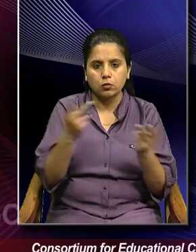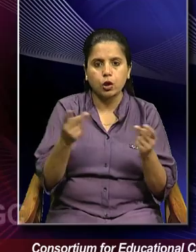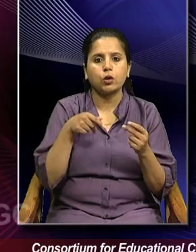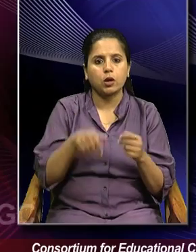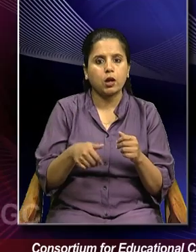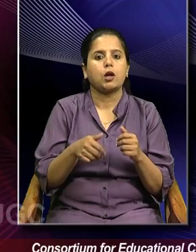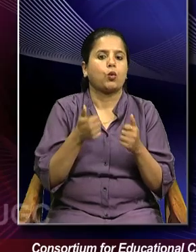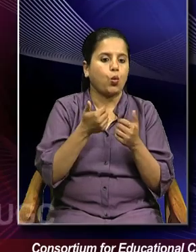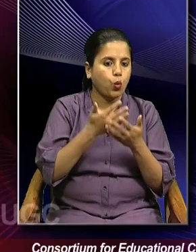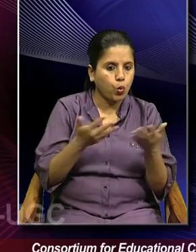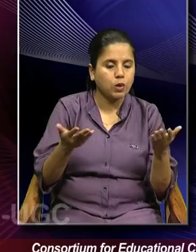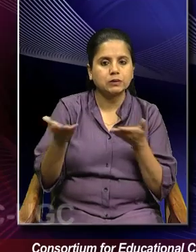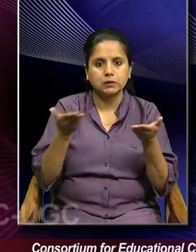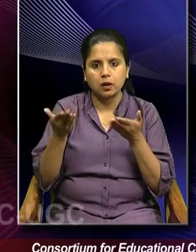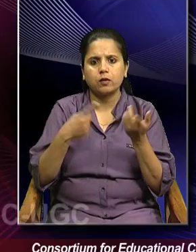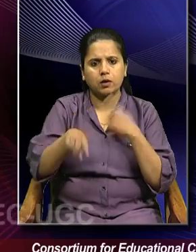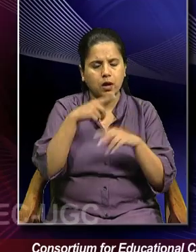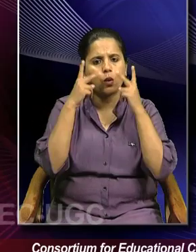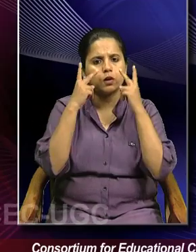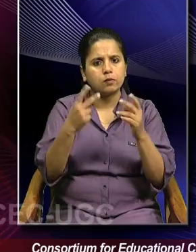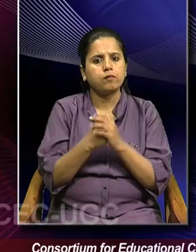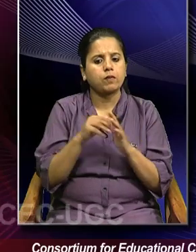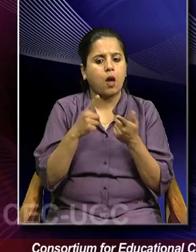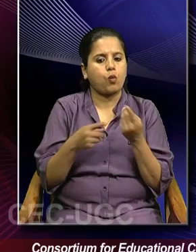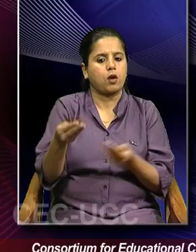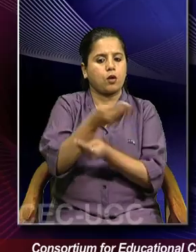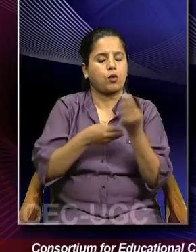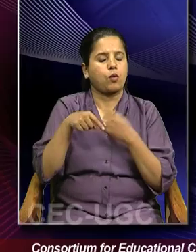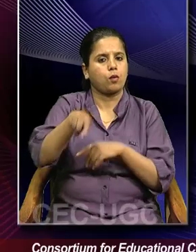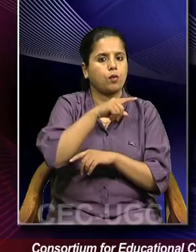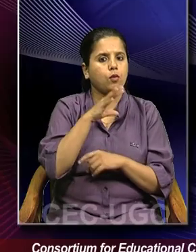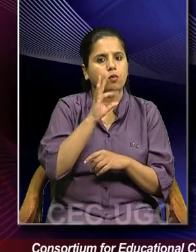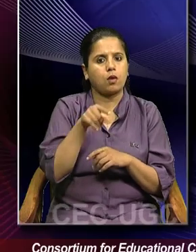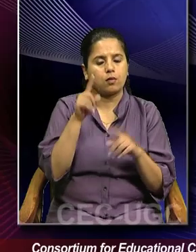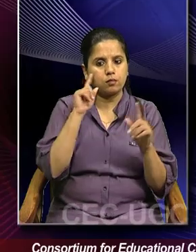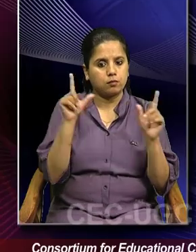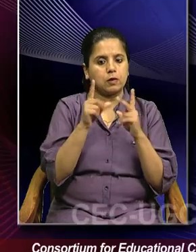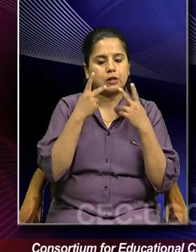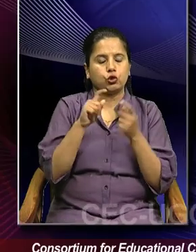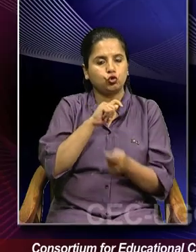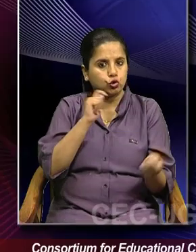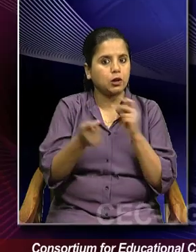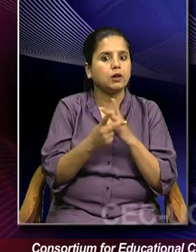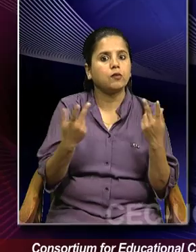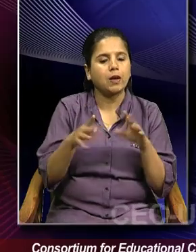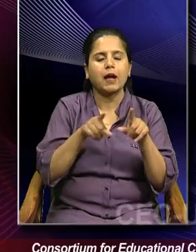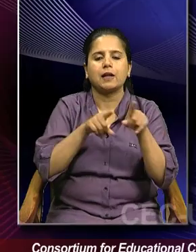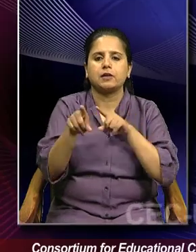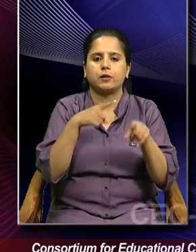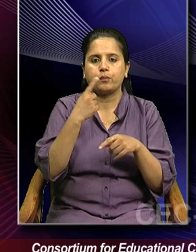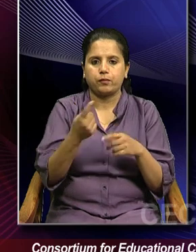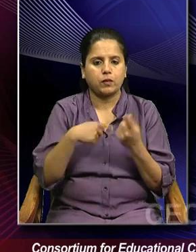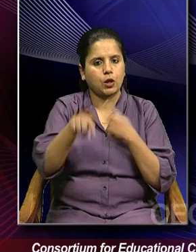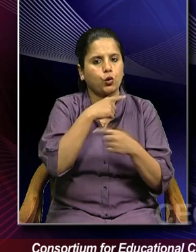and services, let us now look at that how economy too has witnessed transition. For example, we